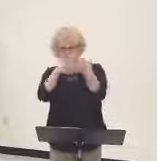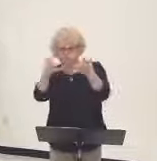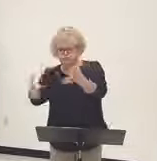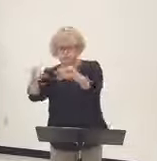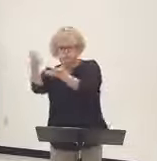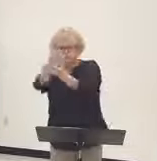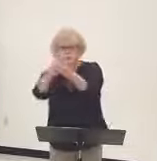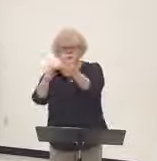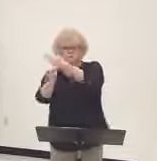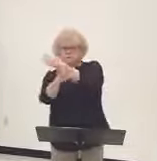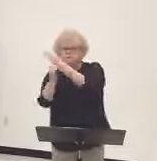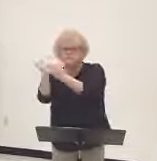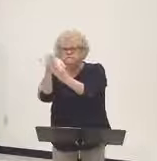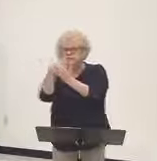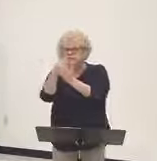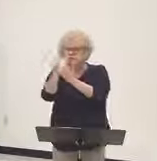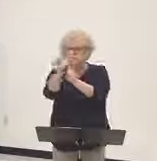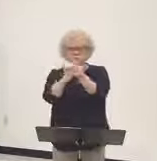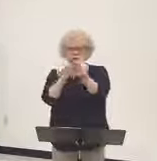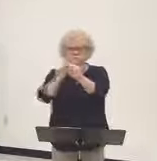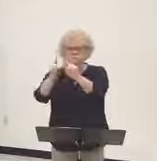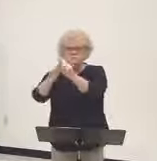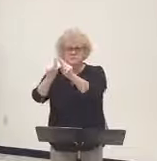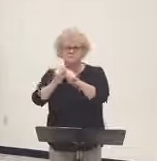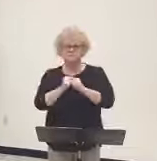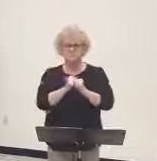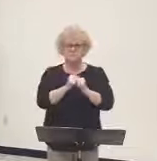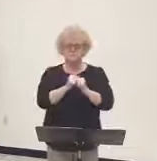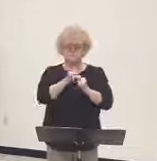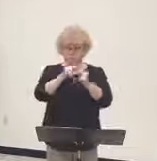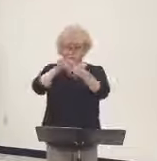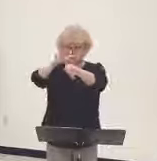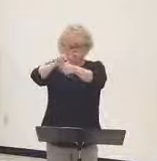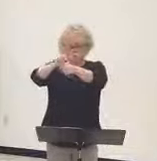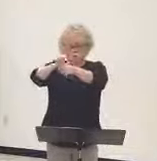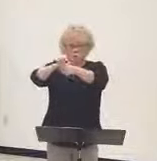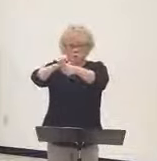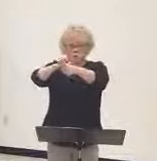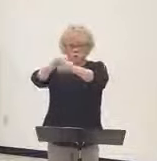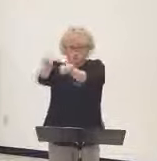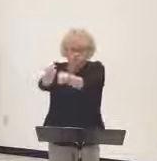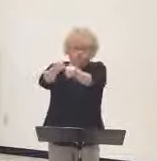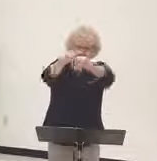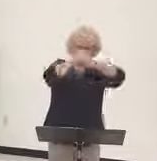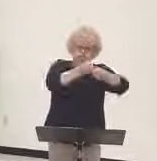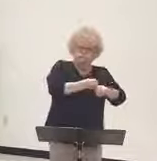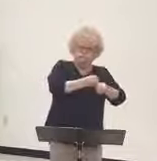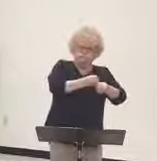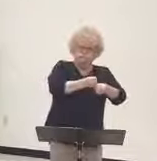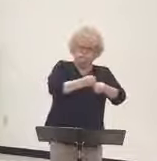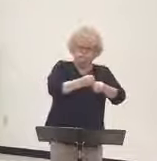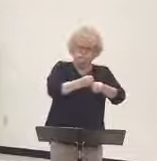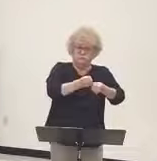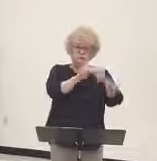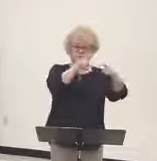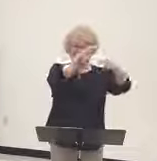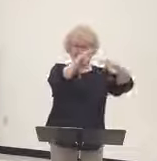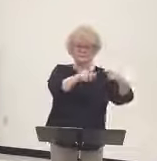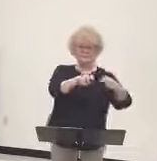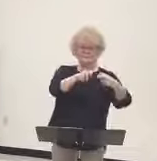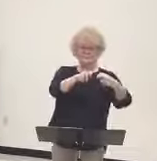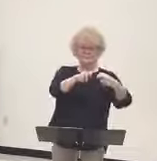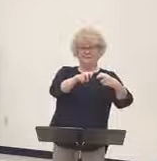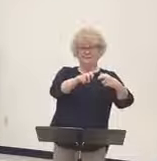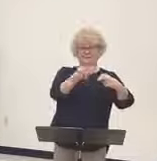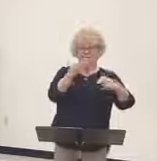collects fish of every kind. When it is full, they haul it ashore and sit down to put